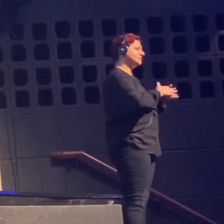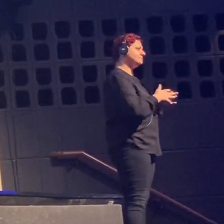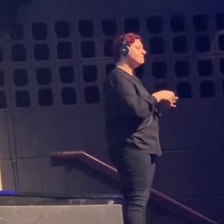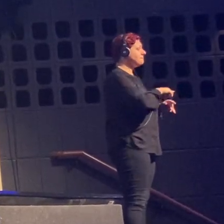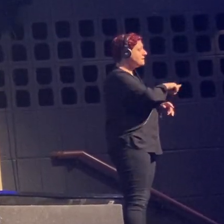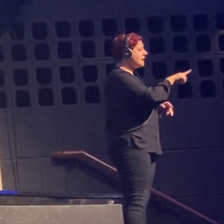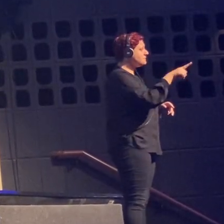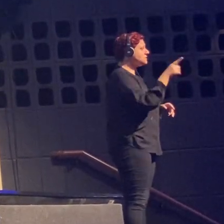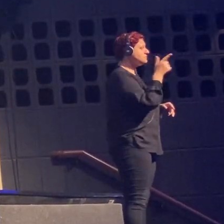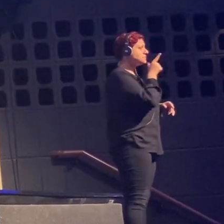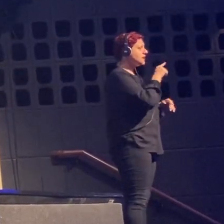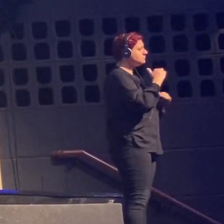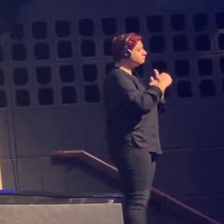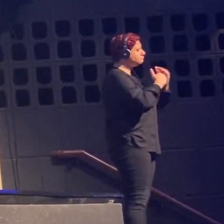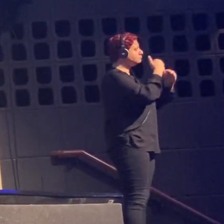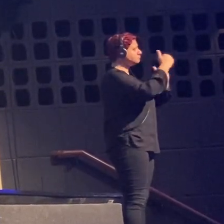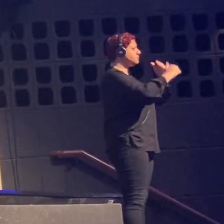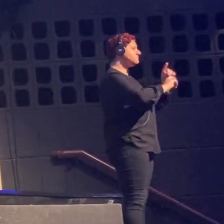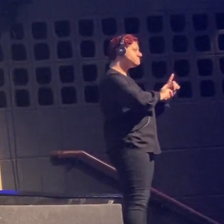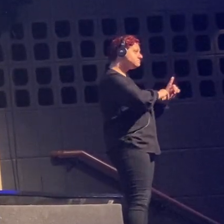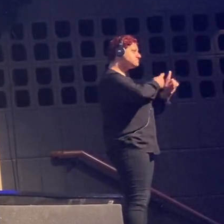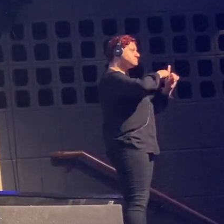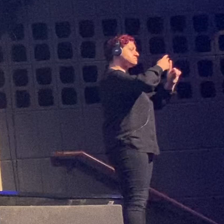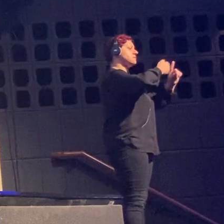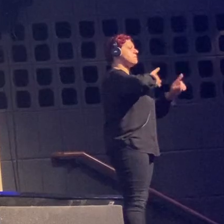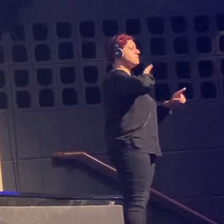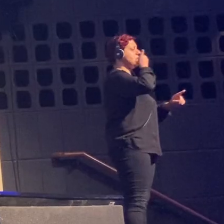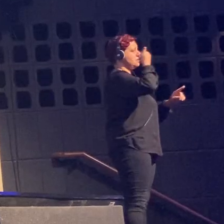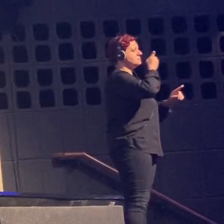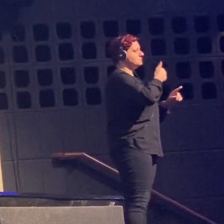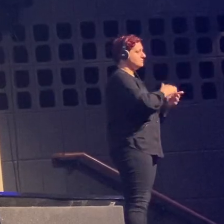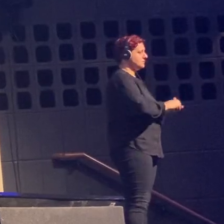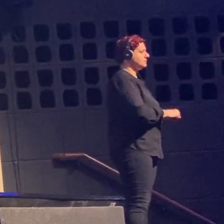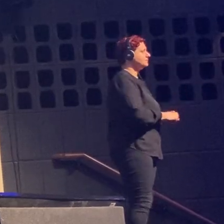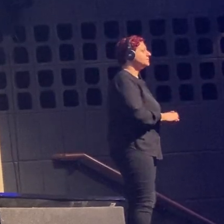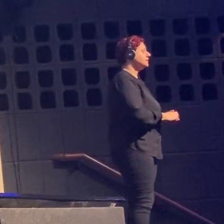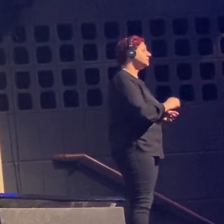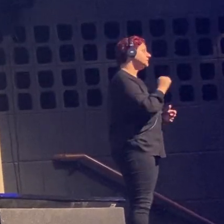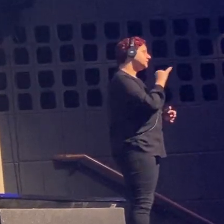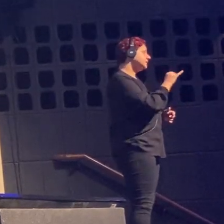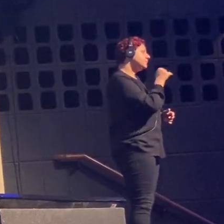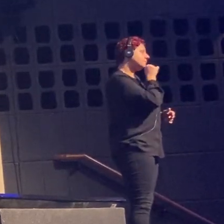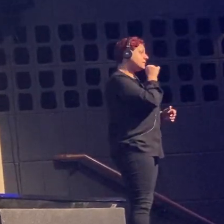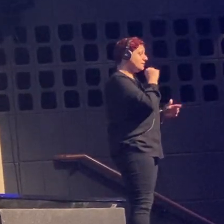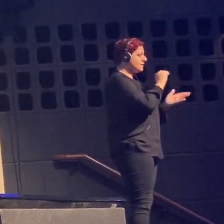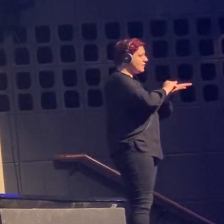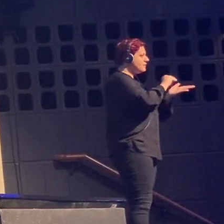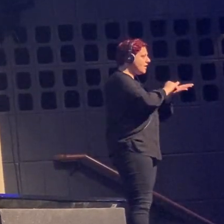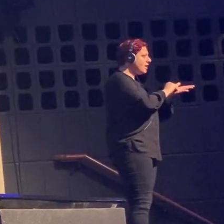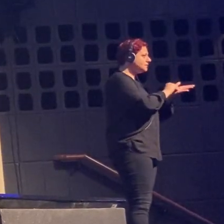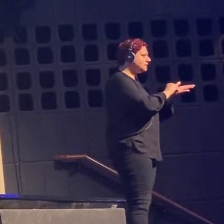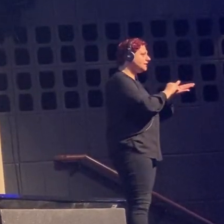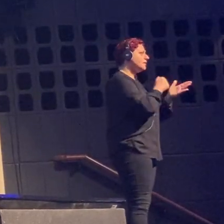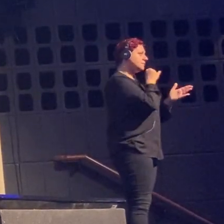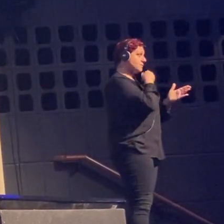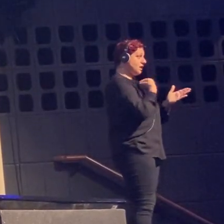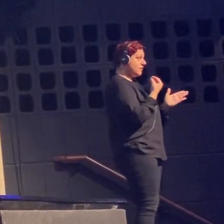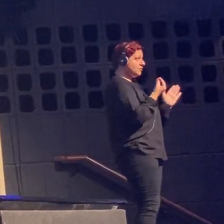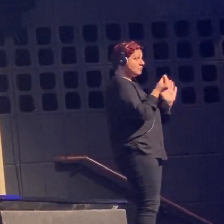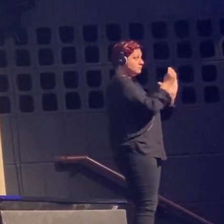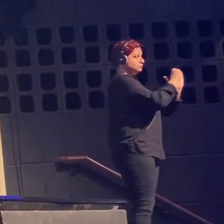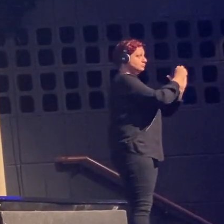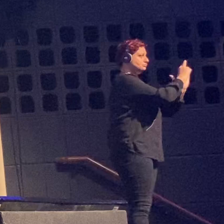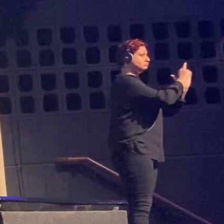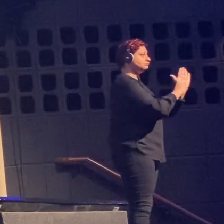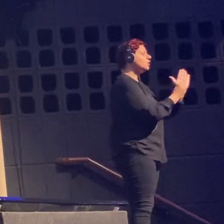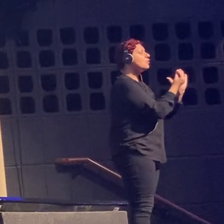principles when you do. So now, in spite of that, I'm going to give you a recipe. How do you grow culture? How do you change